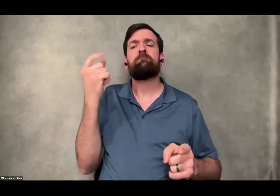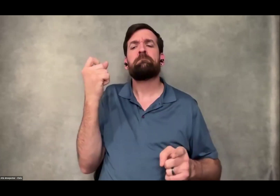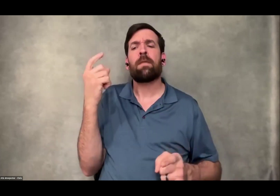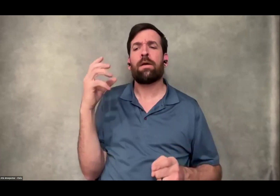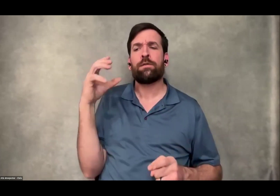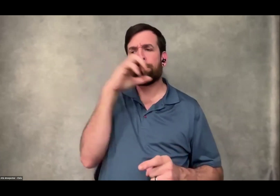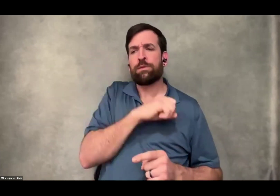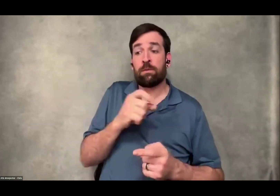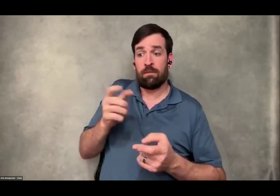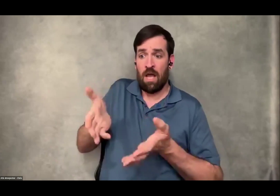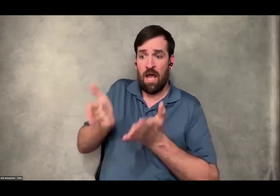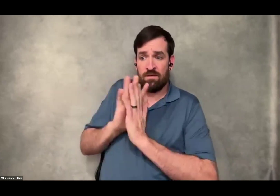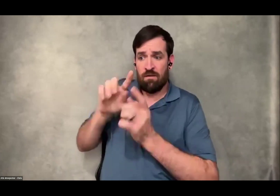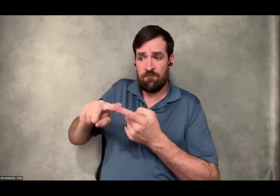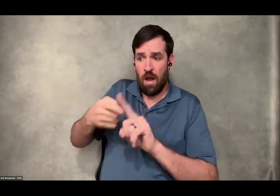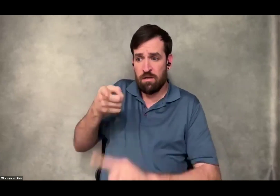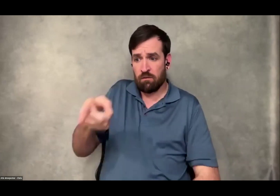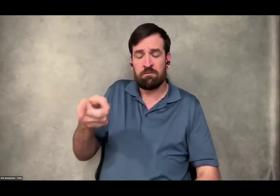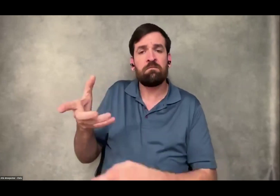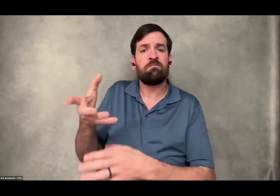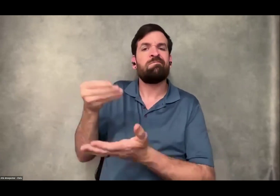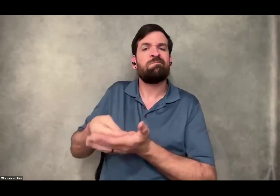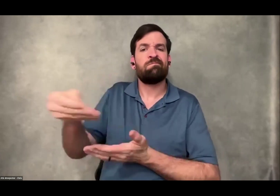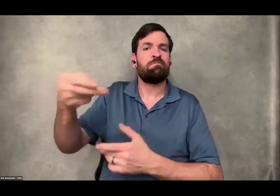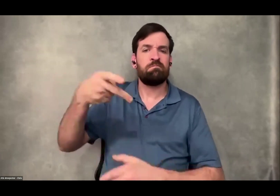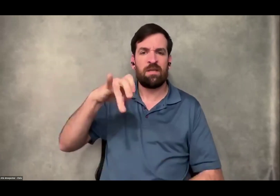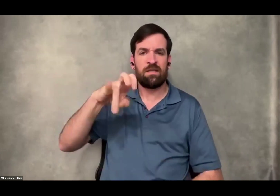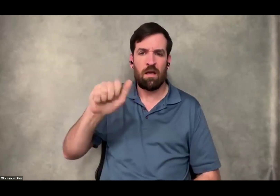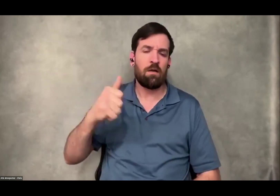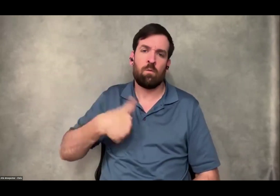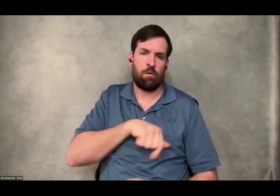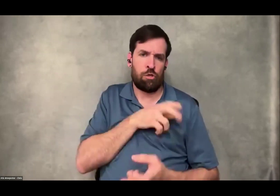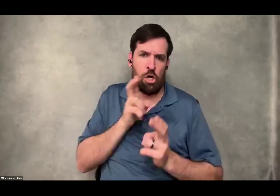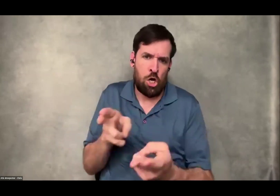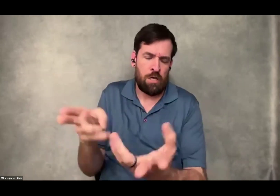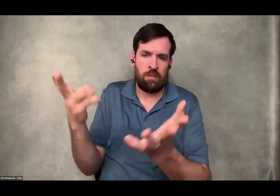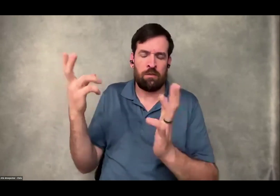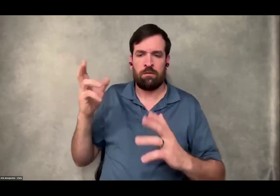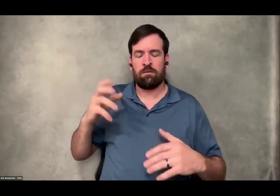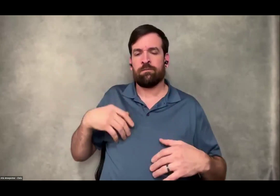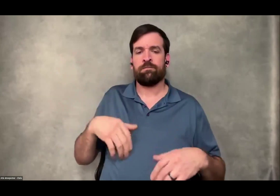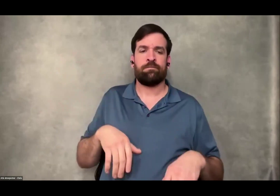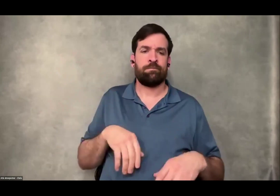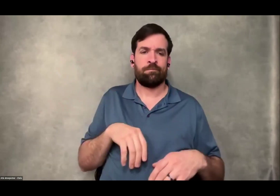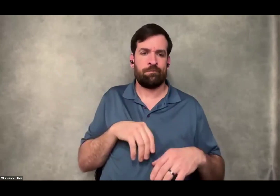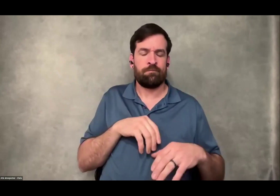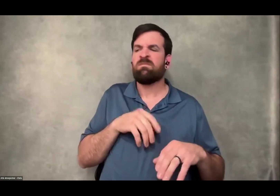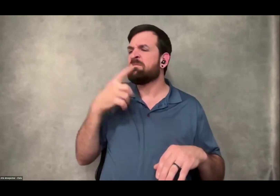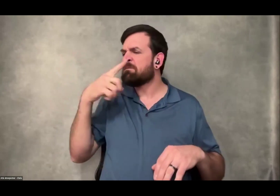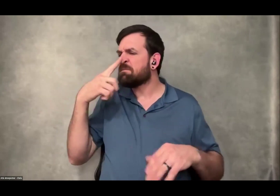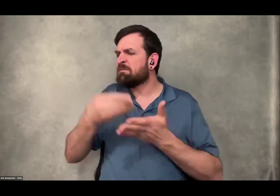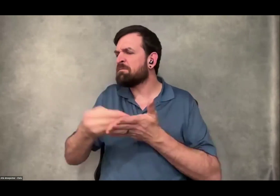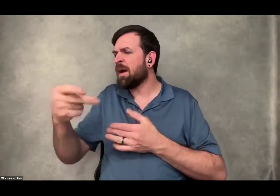get us a pizza and we were in a hurry, we just scribbled on paper or something, please pick up a